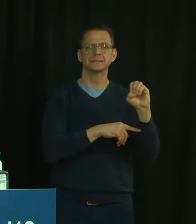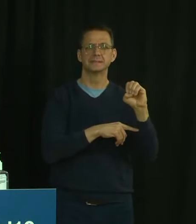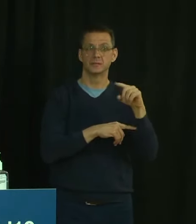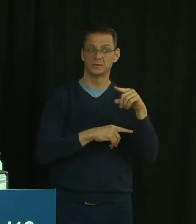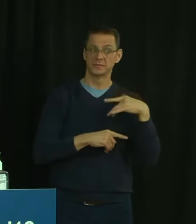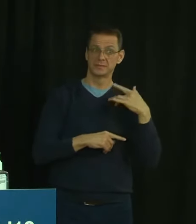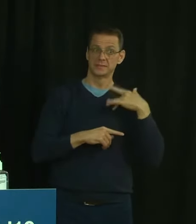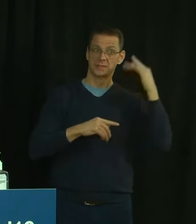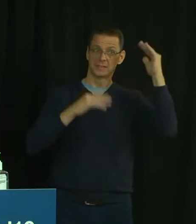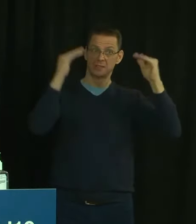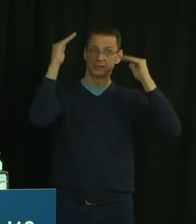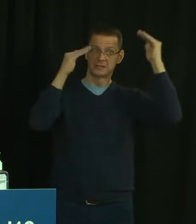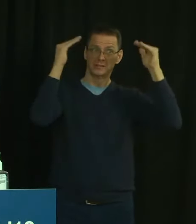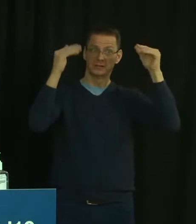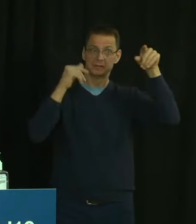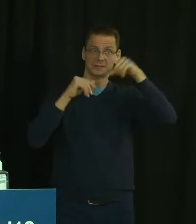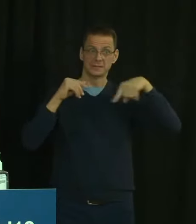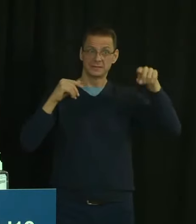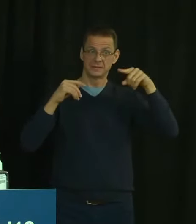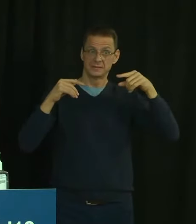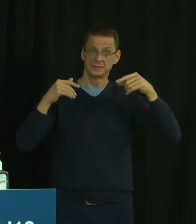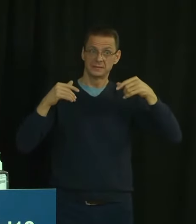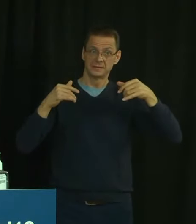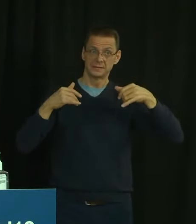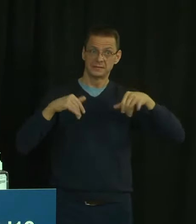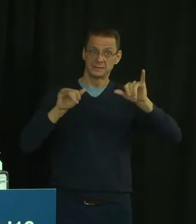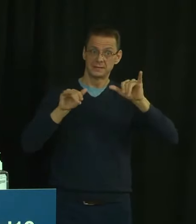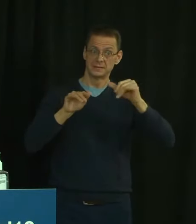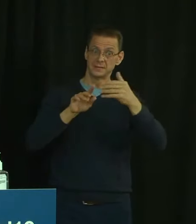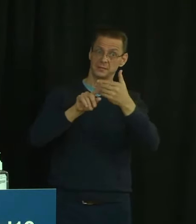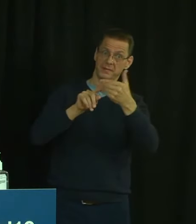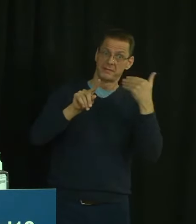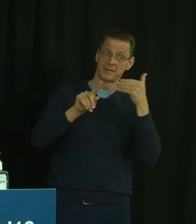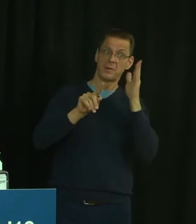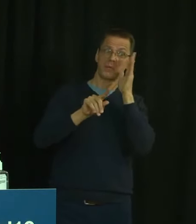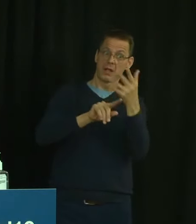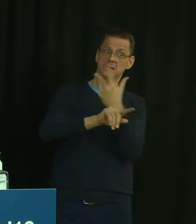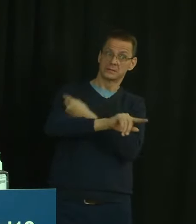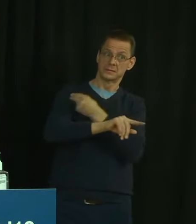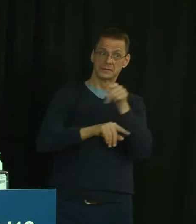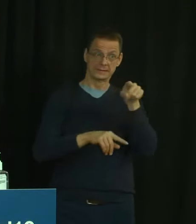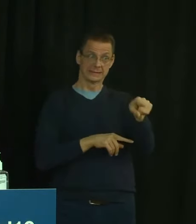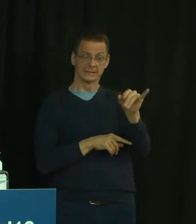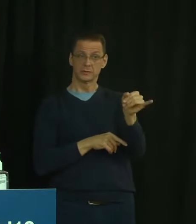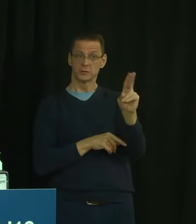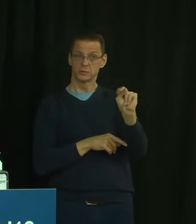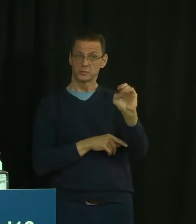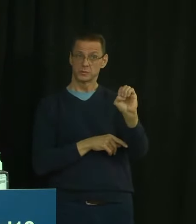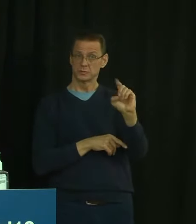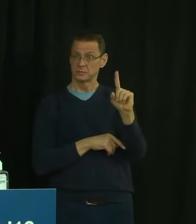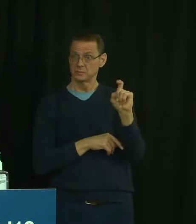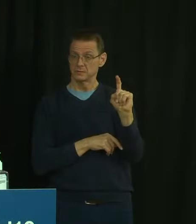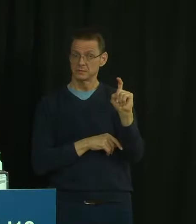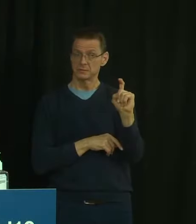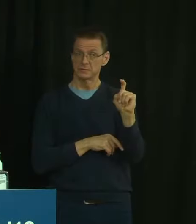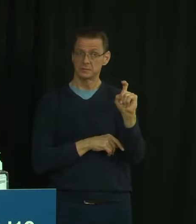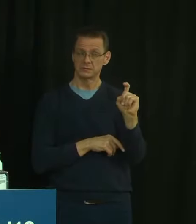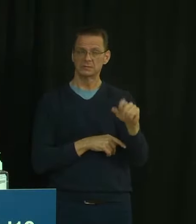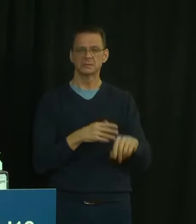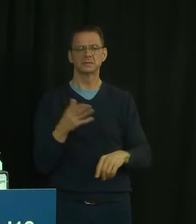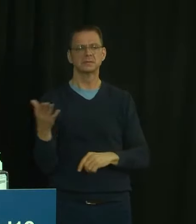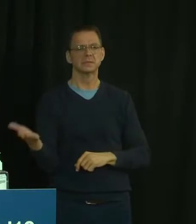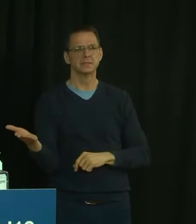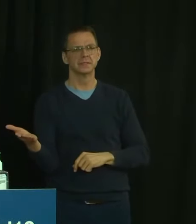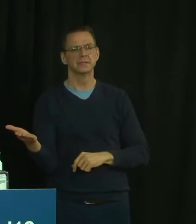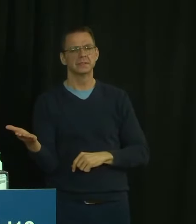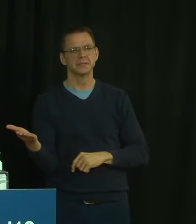that? Based on what we're currently anticipating we will receive in the next several months, we believe we may still be able